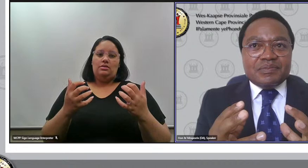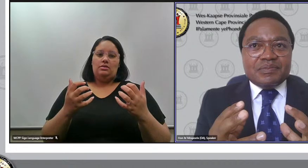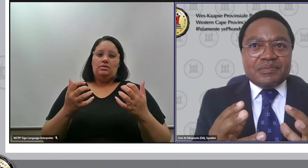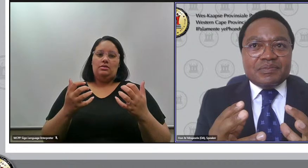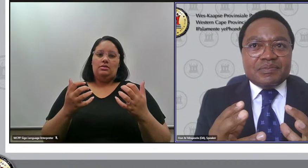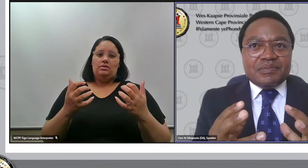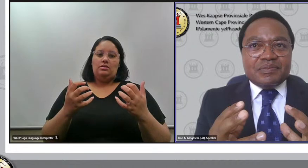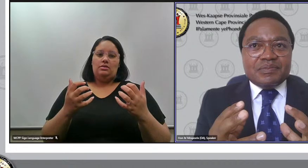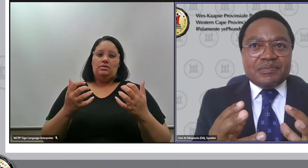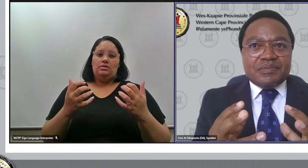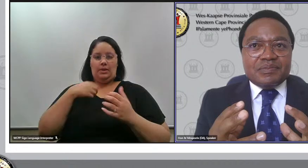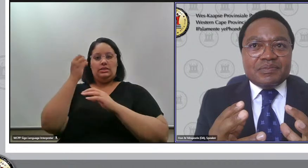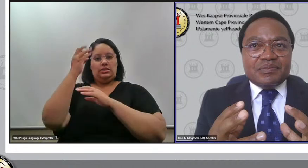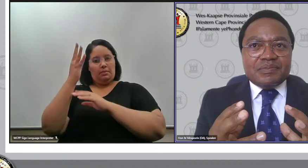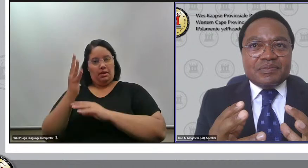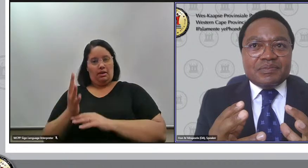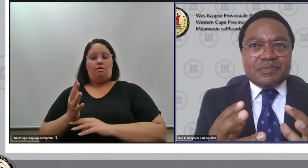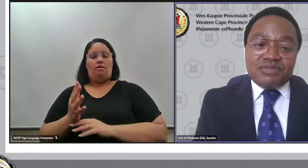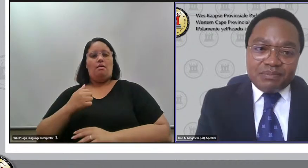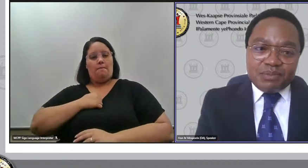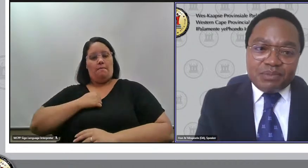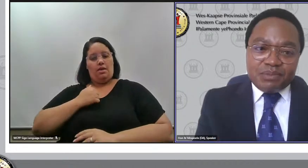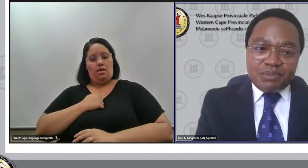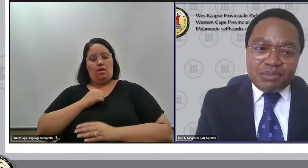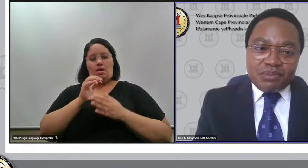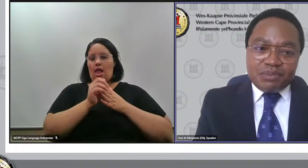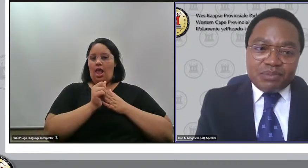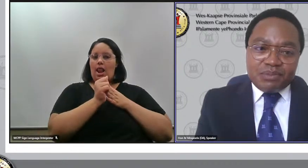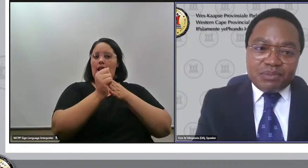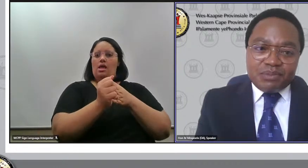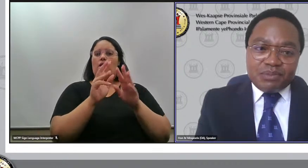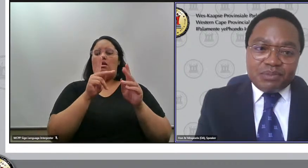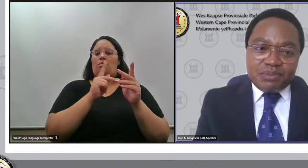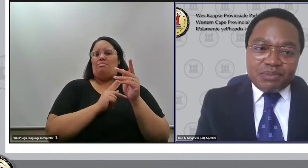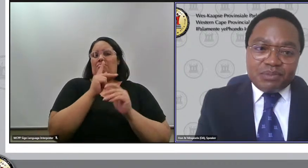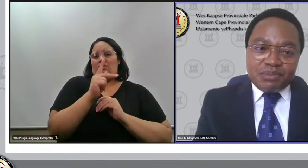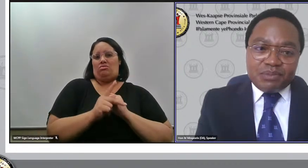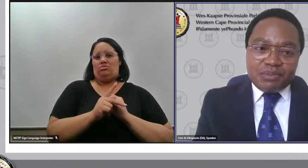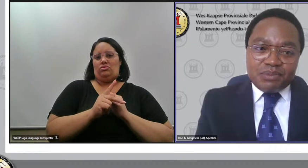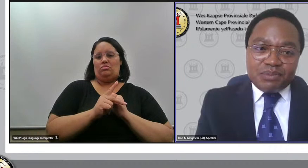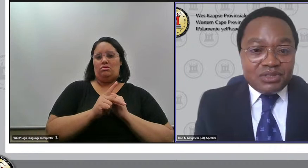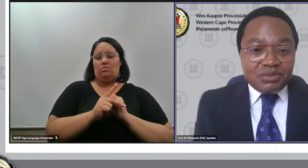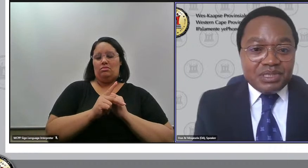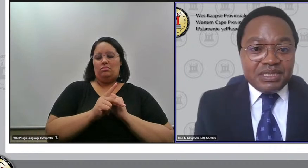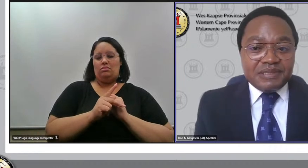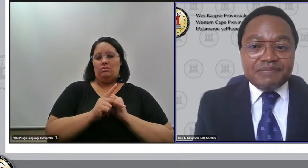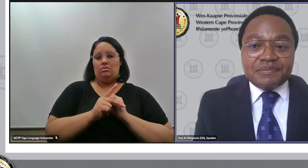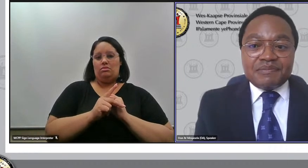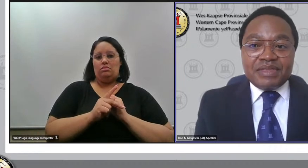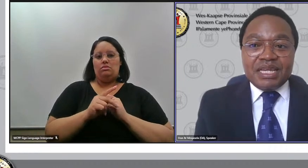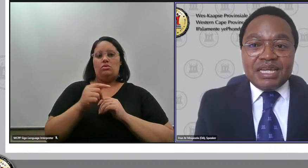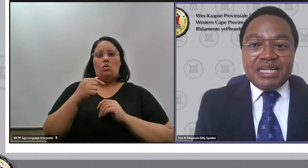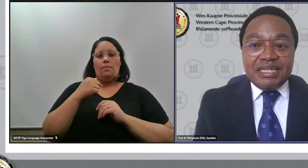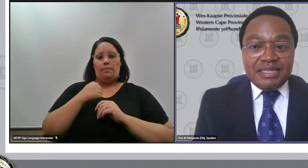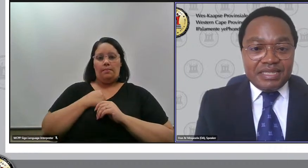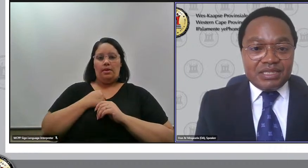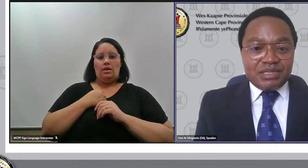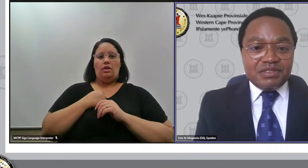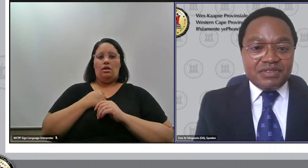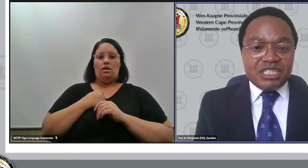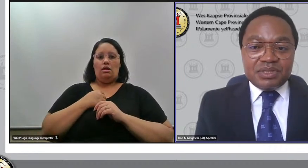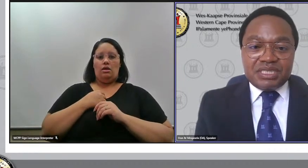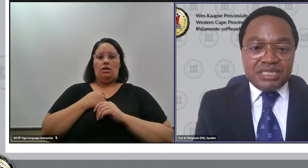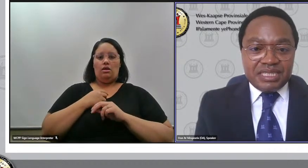because I'm the speaker, I'm the patron of that project. And I so happen to be in